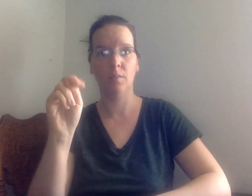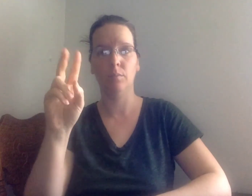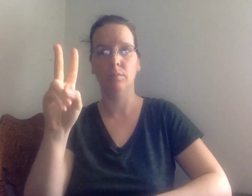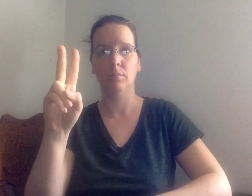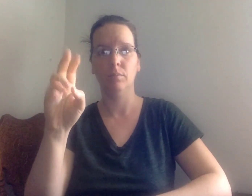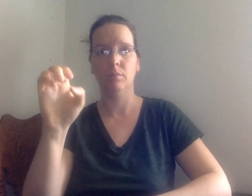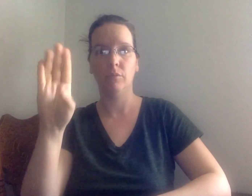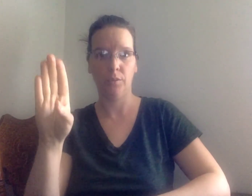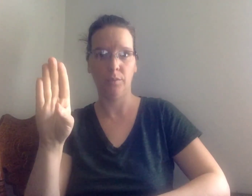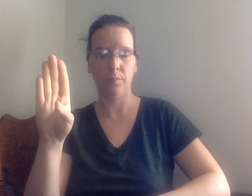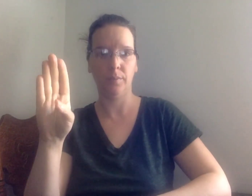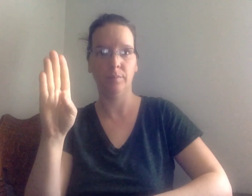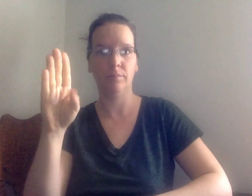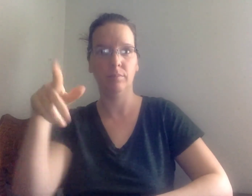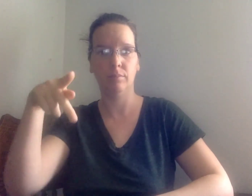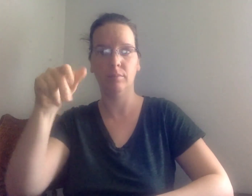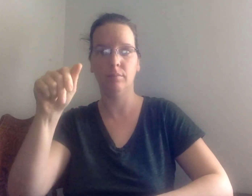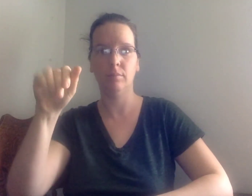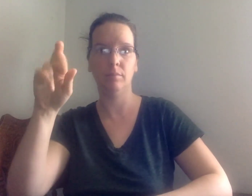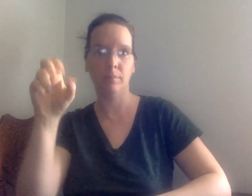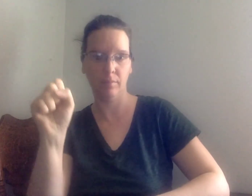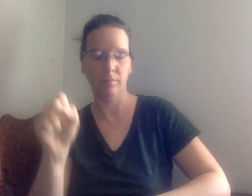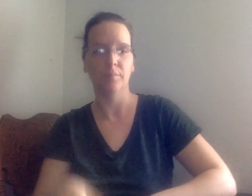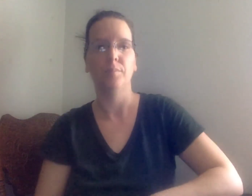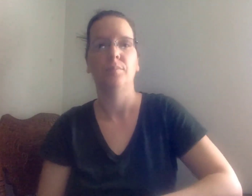Examples of noun-verb pairs.